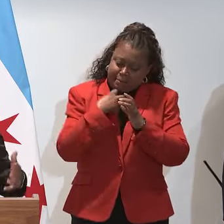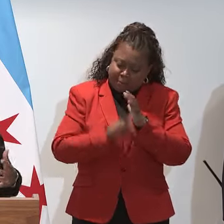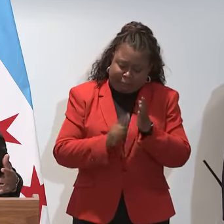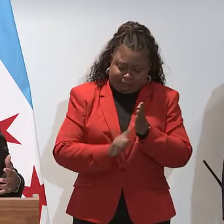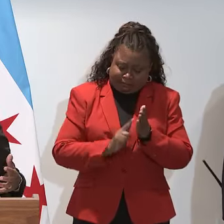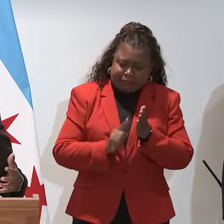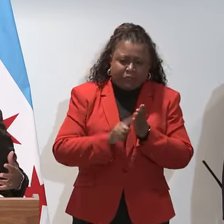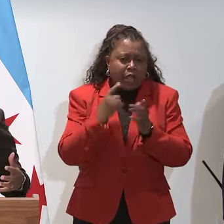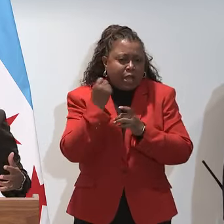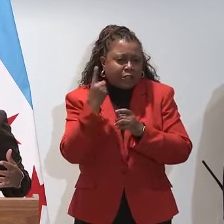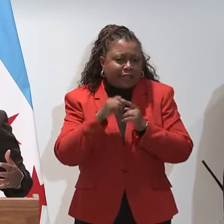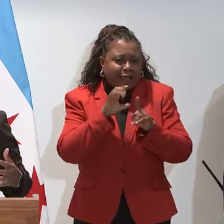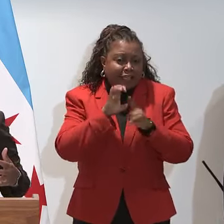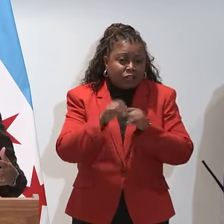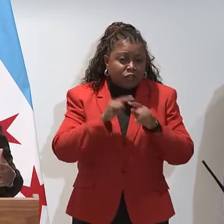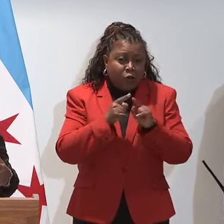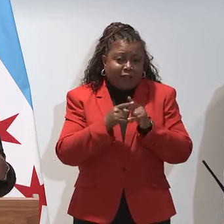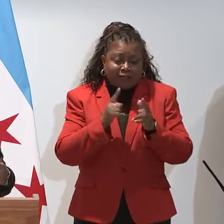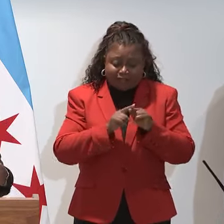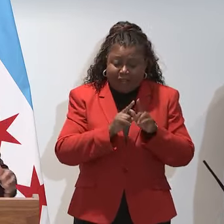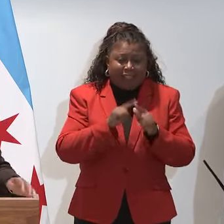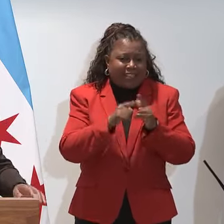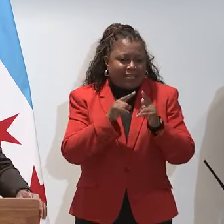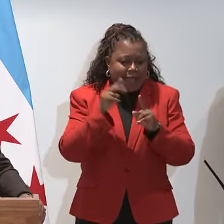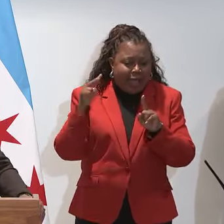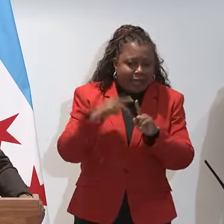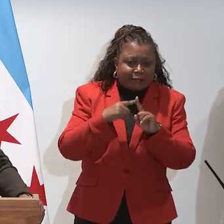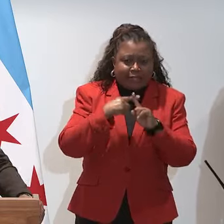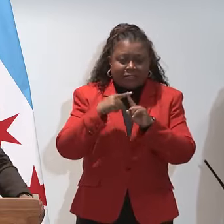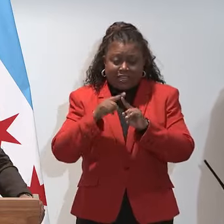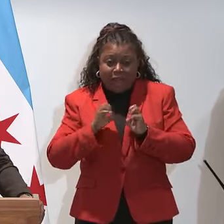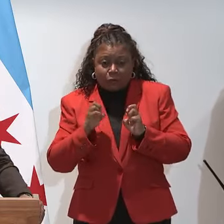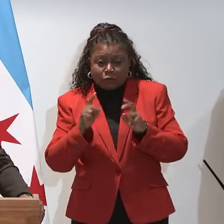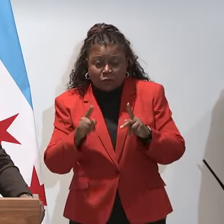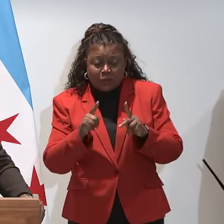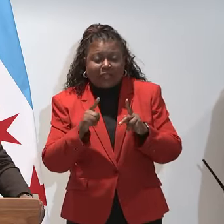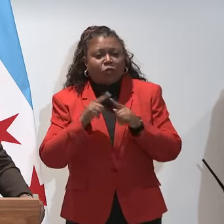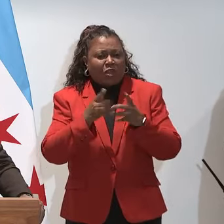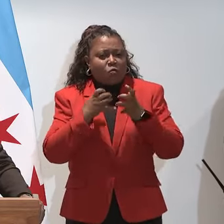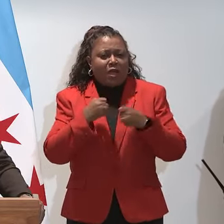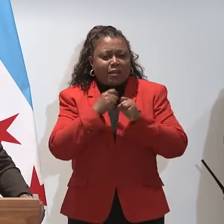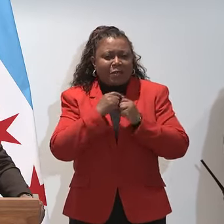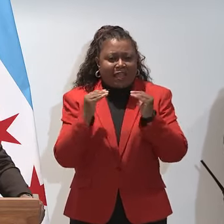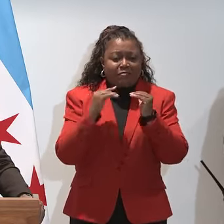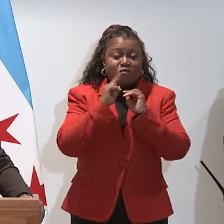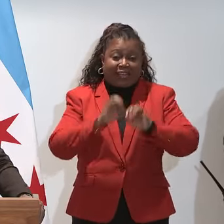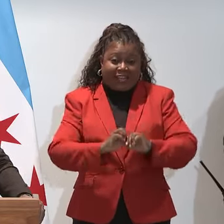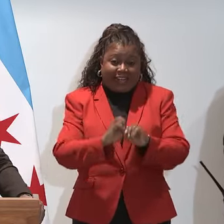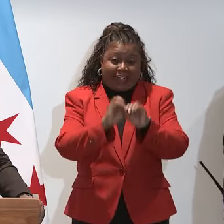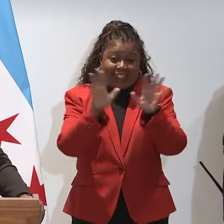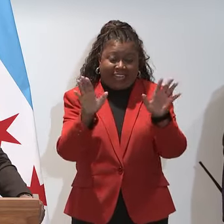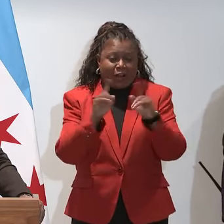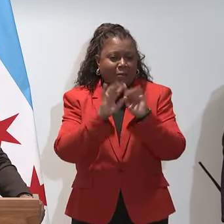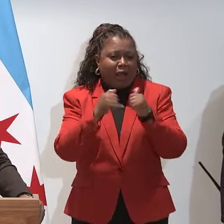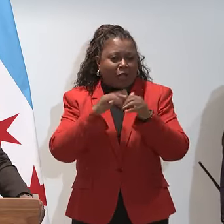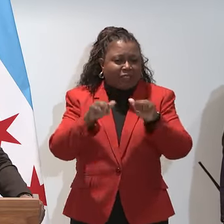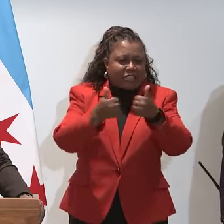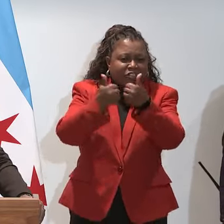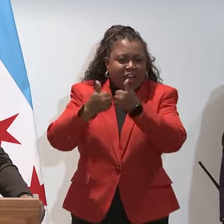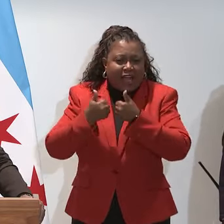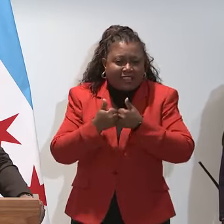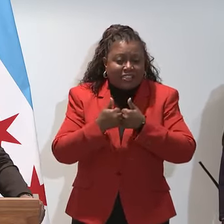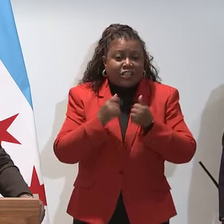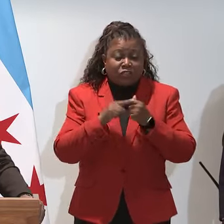to understand the conditions on the ground, the assets and opportunities. We wanted to be very clear-eyed about the